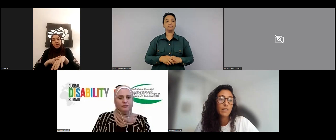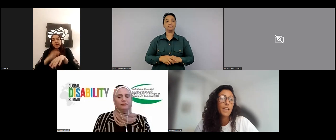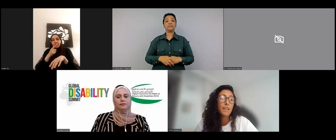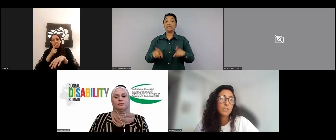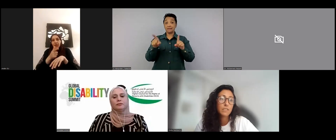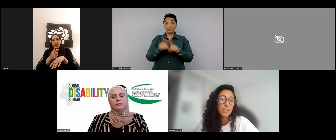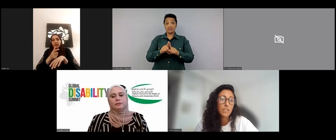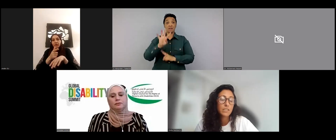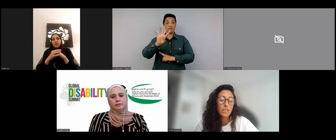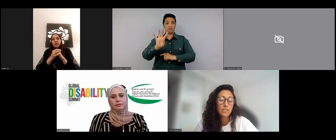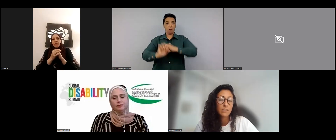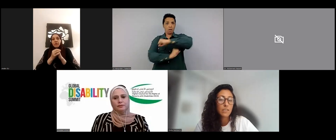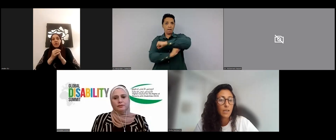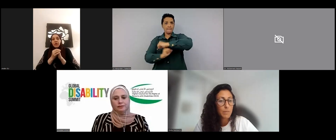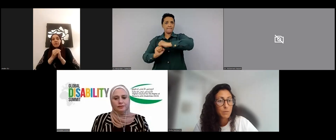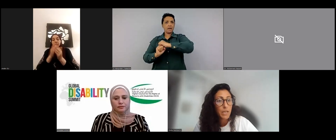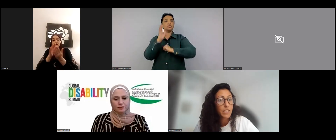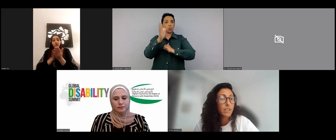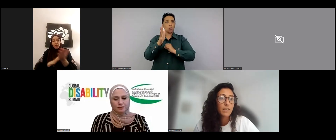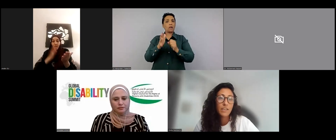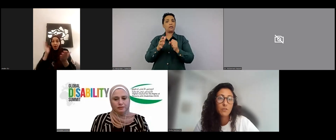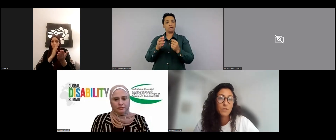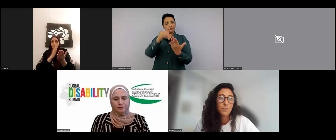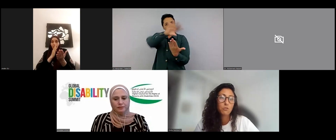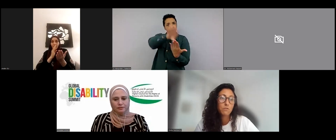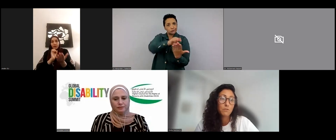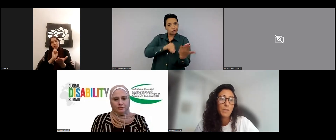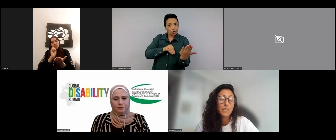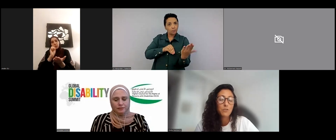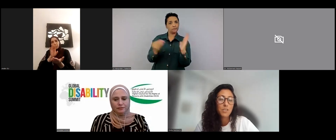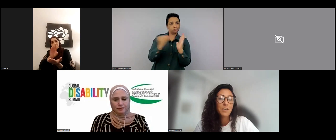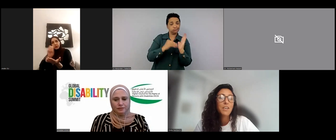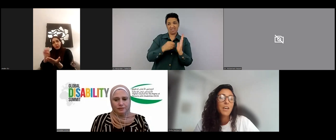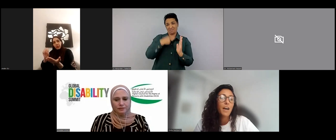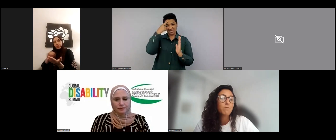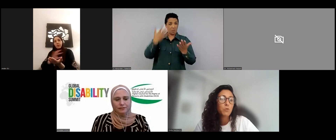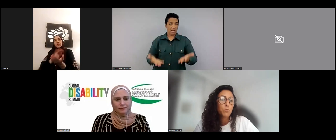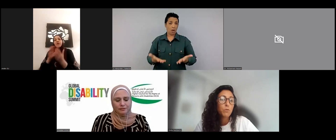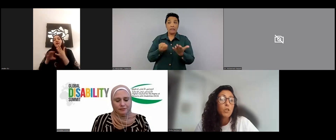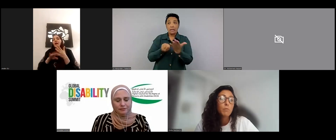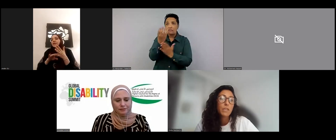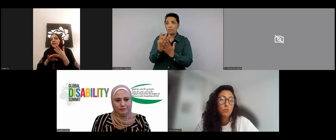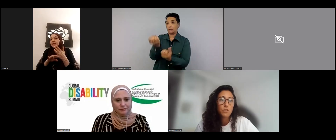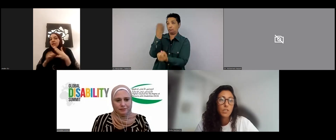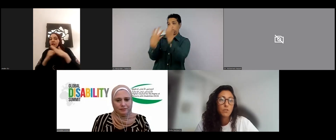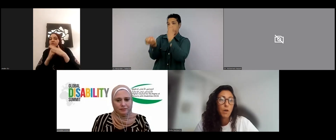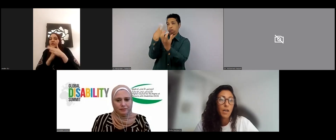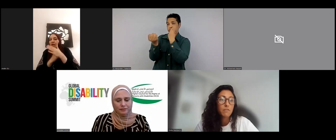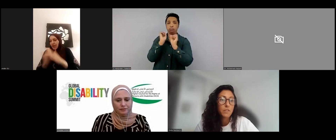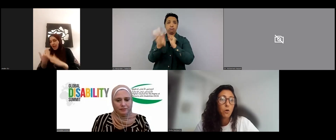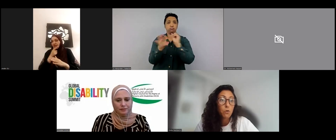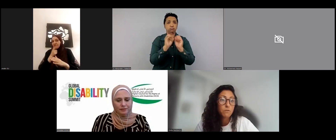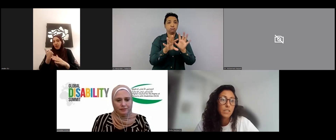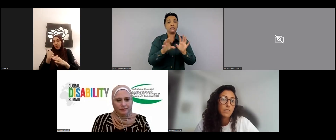outlining everything that I'm explaining. I know it's a lot of information, so we will make sure that you